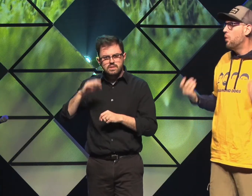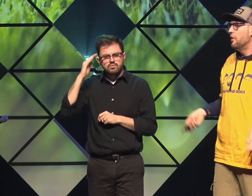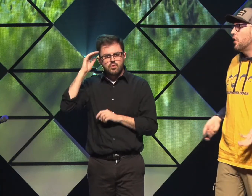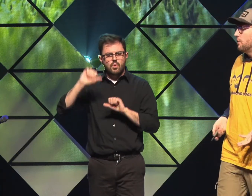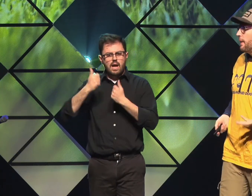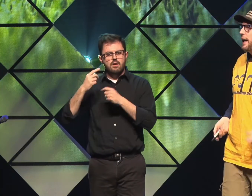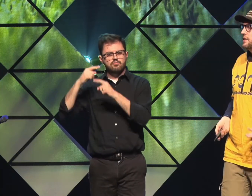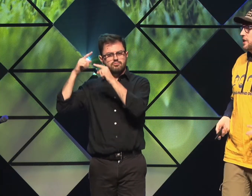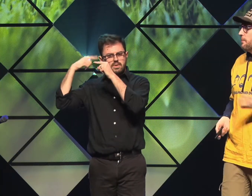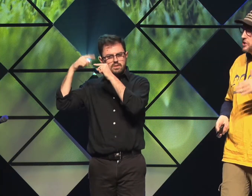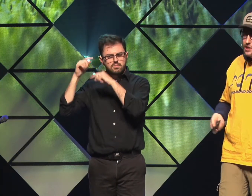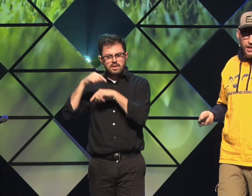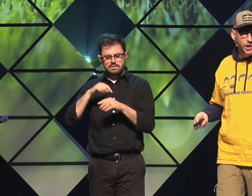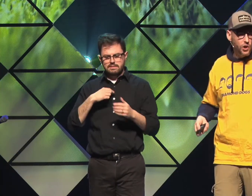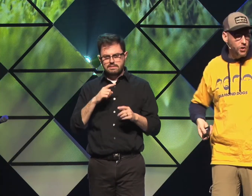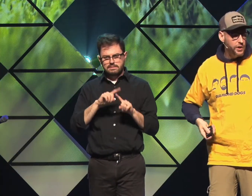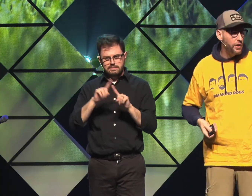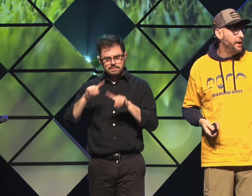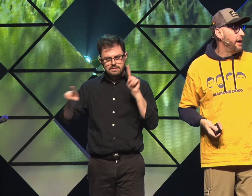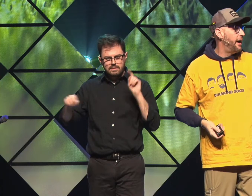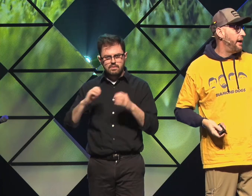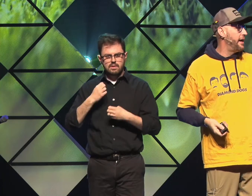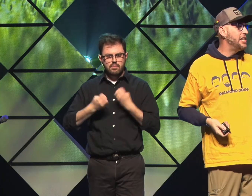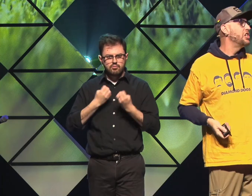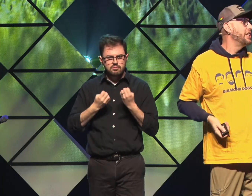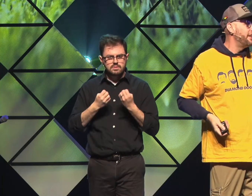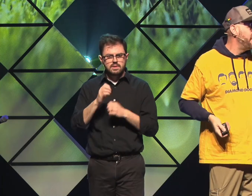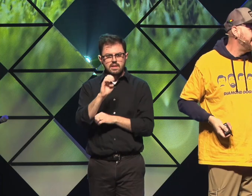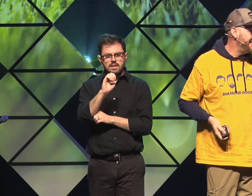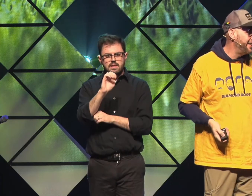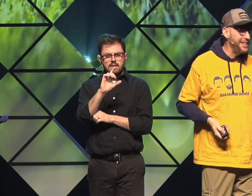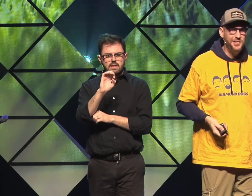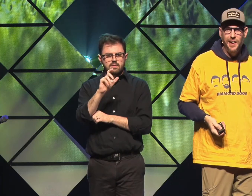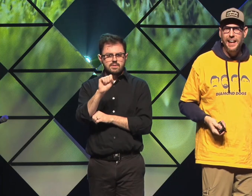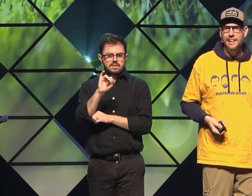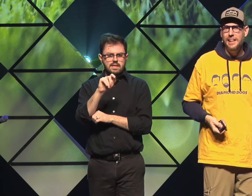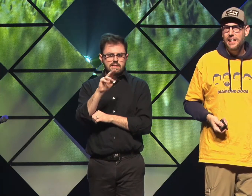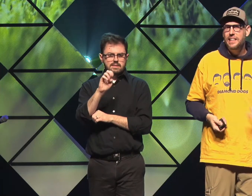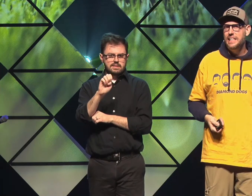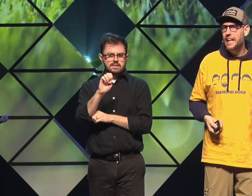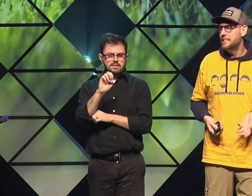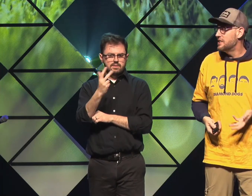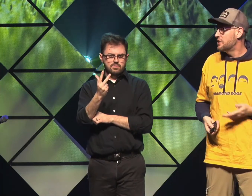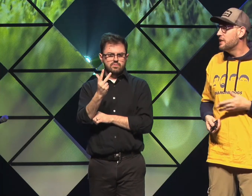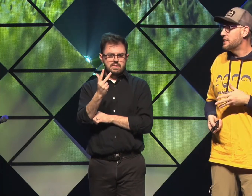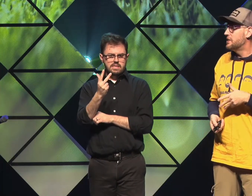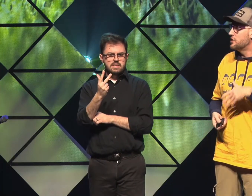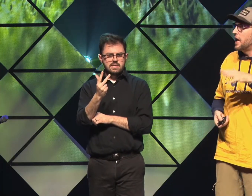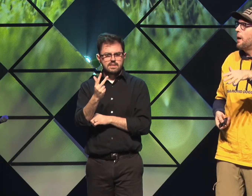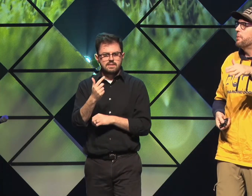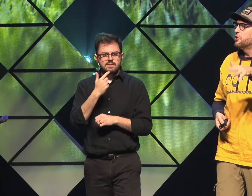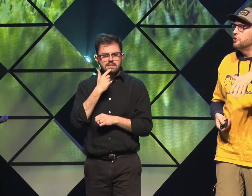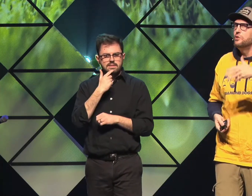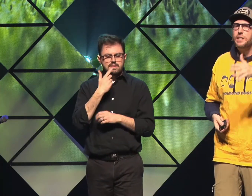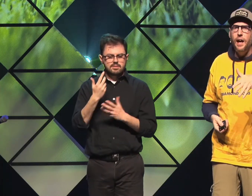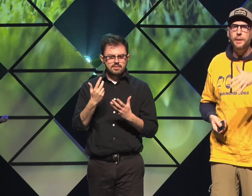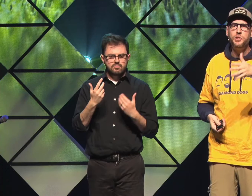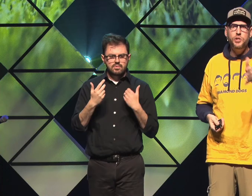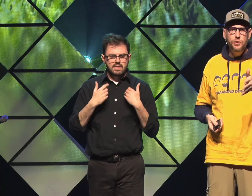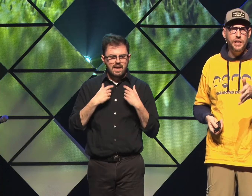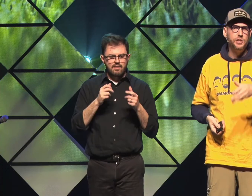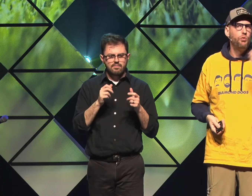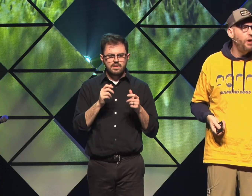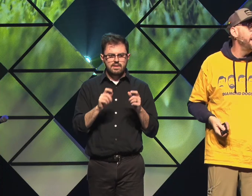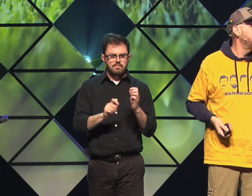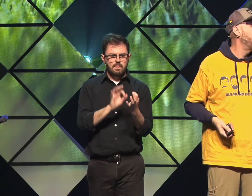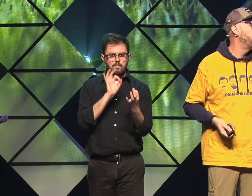very well-known passage. I mentioned it in an earlier edition of this series, right? Ecclesiastes 3 says there's an opportune time to